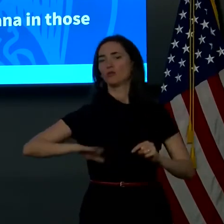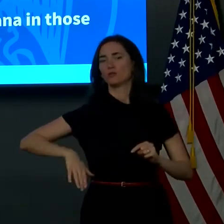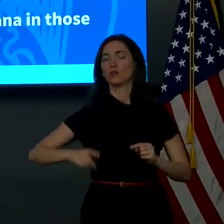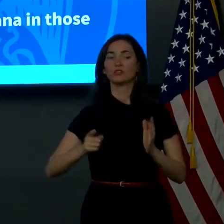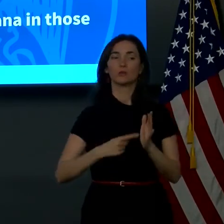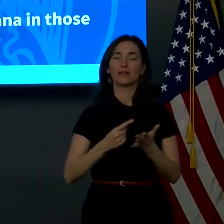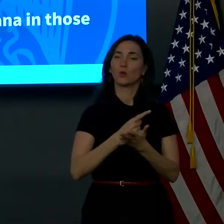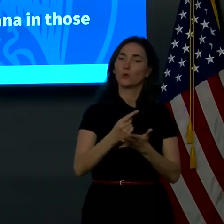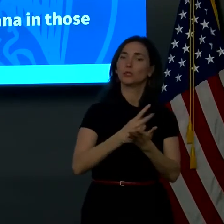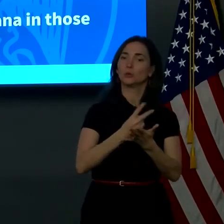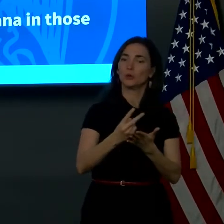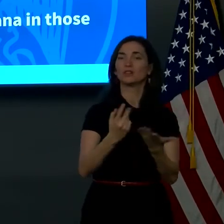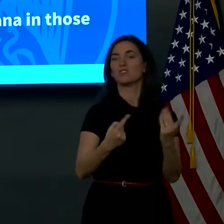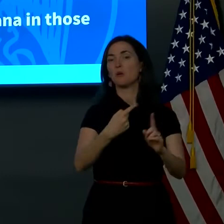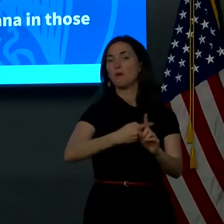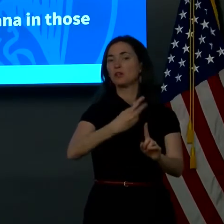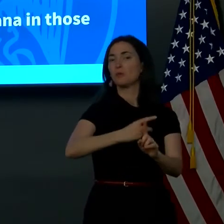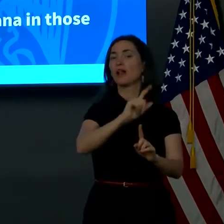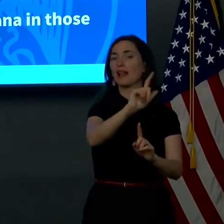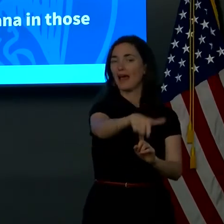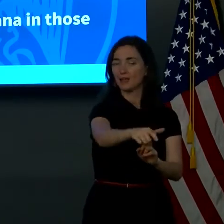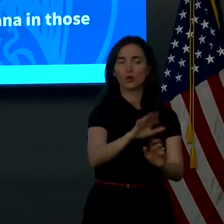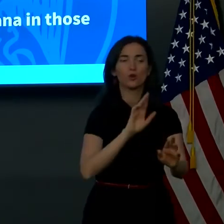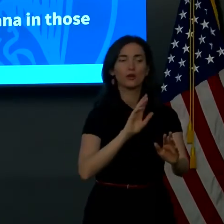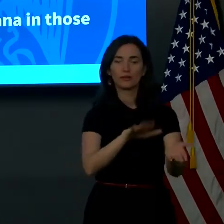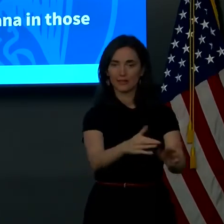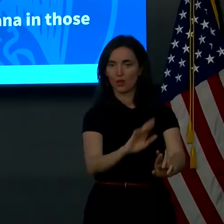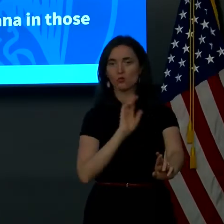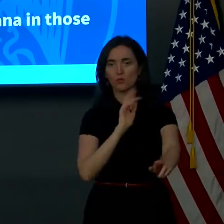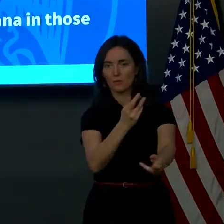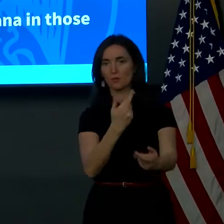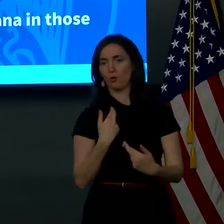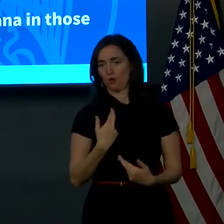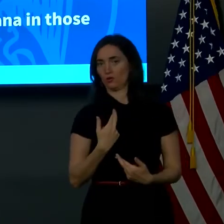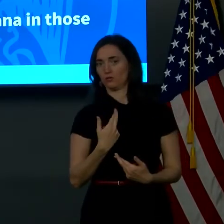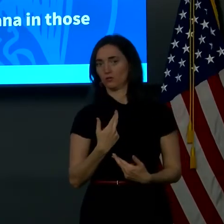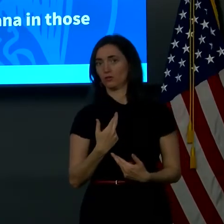even a month or two after that happened. Given that,